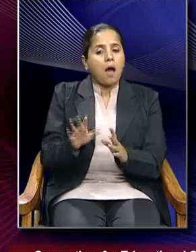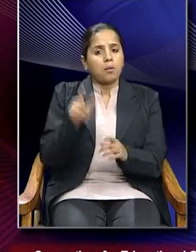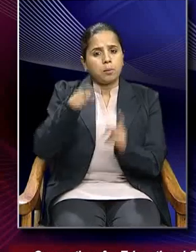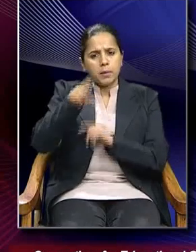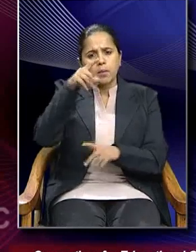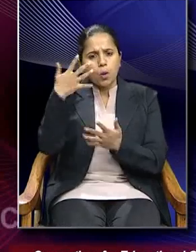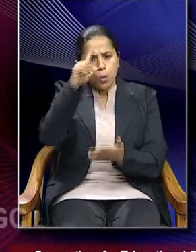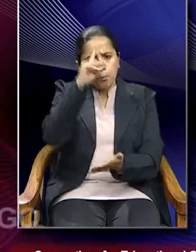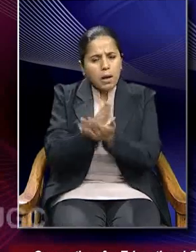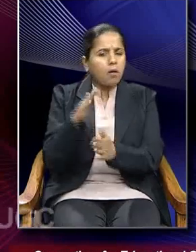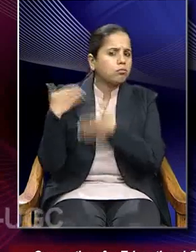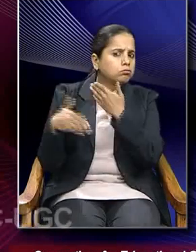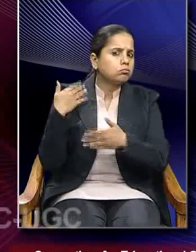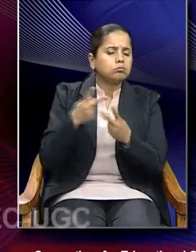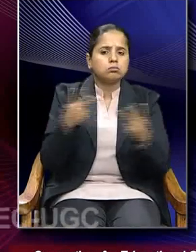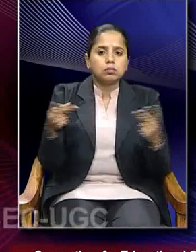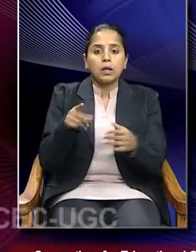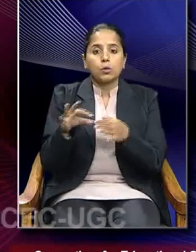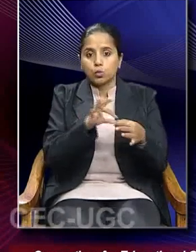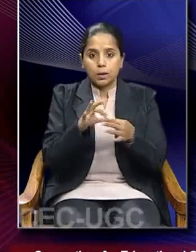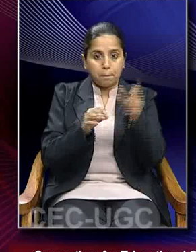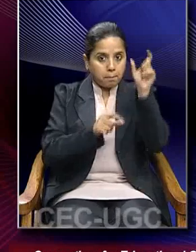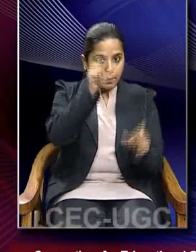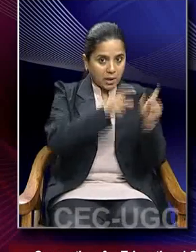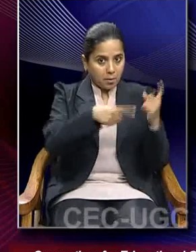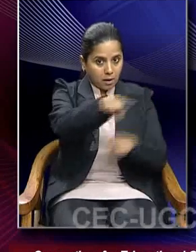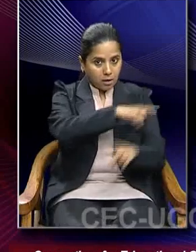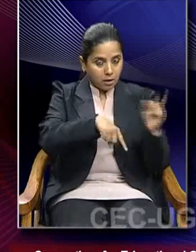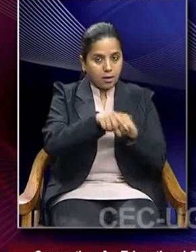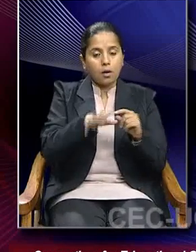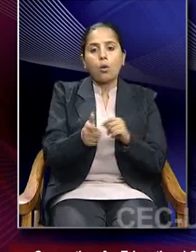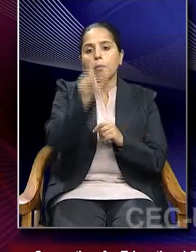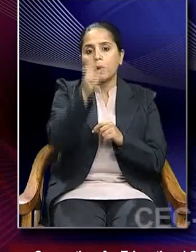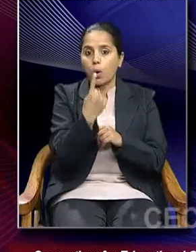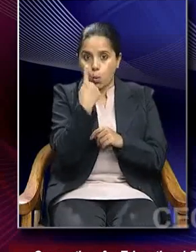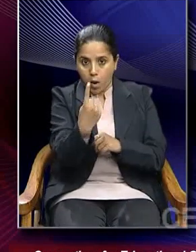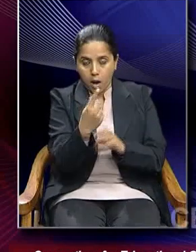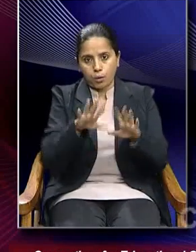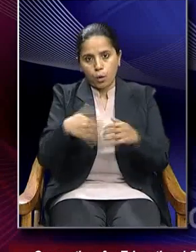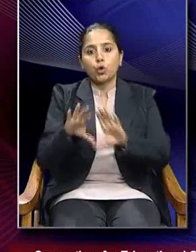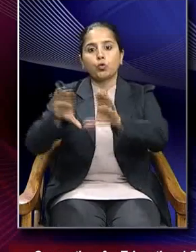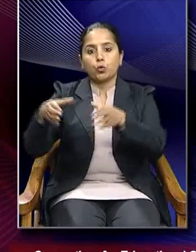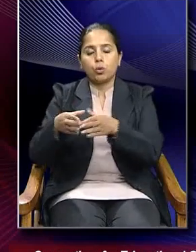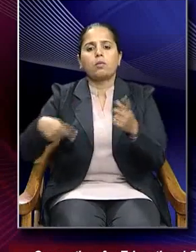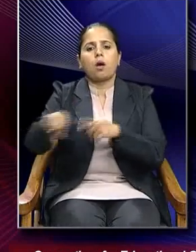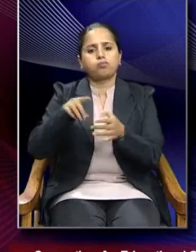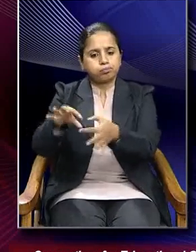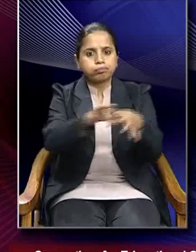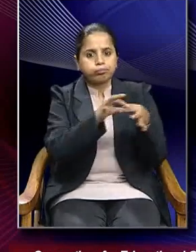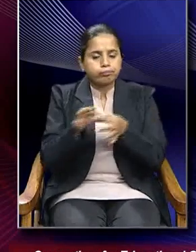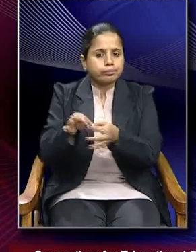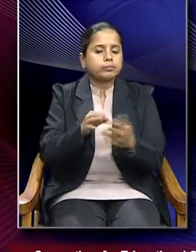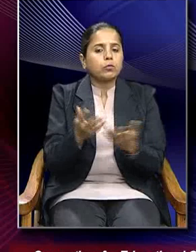it. The relationship between people, individual and group level, and the